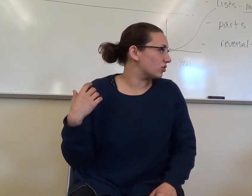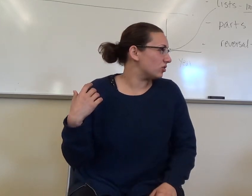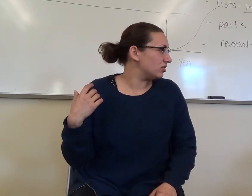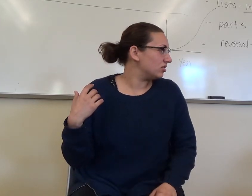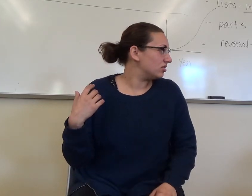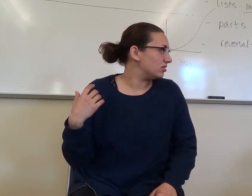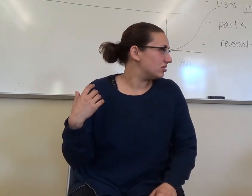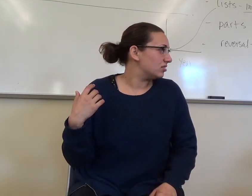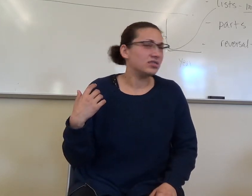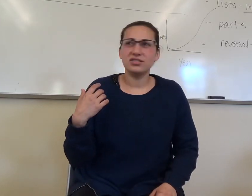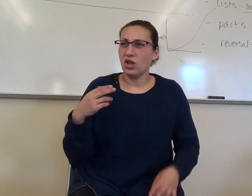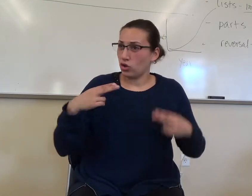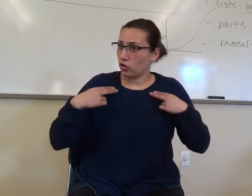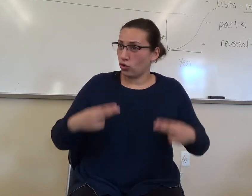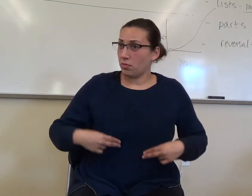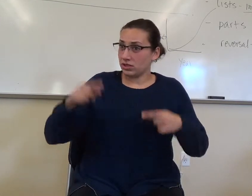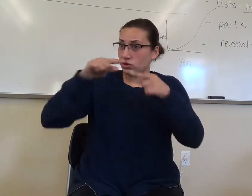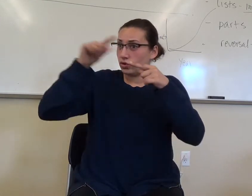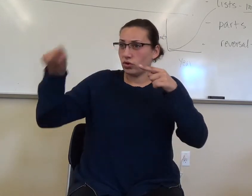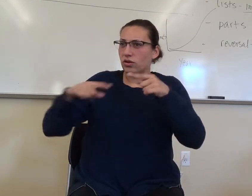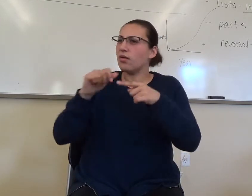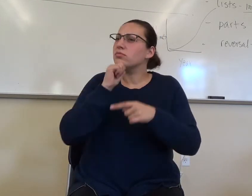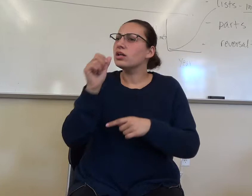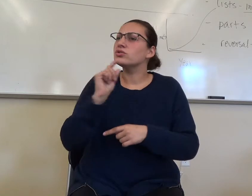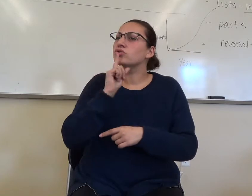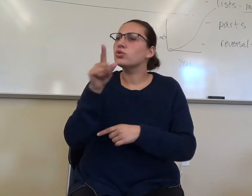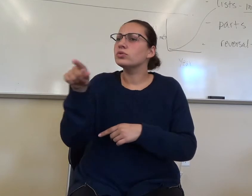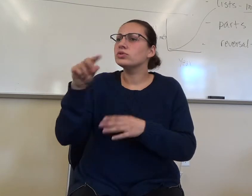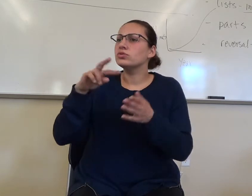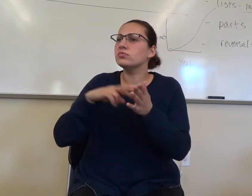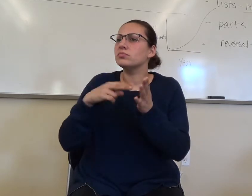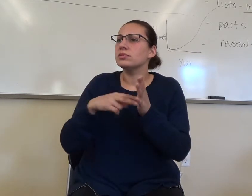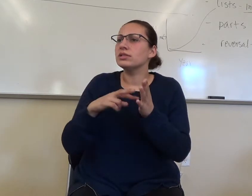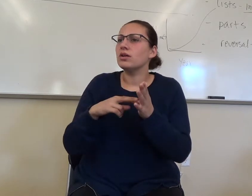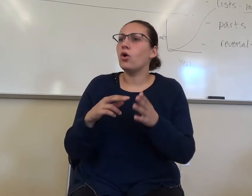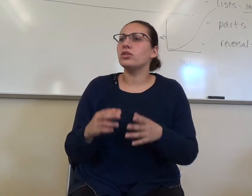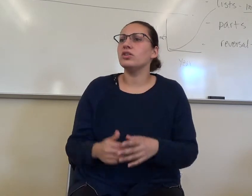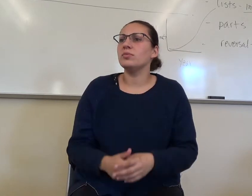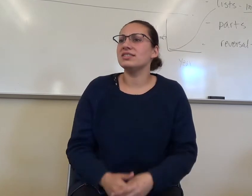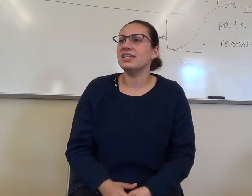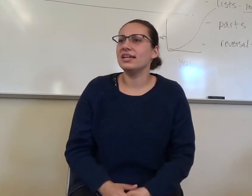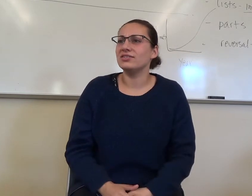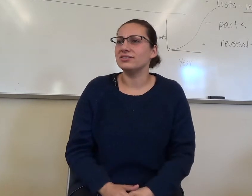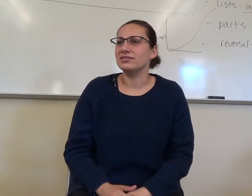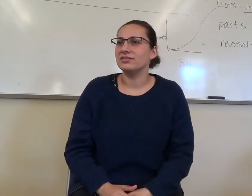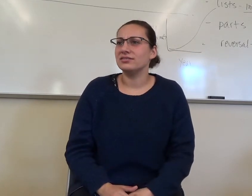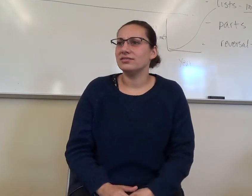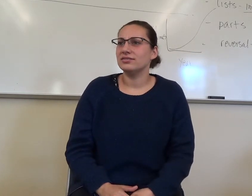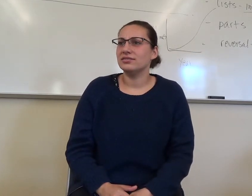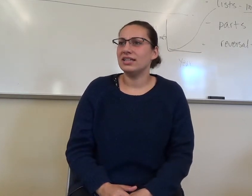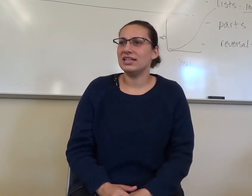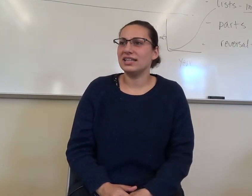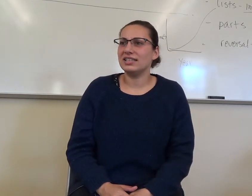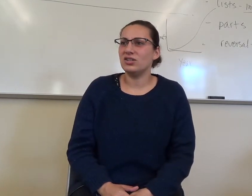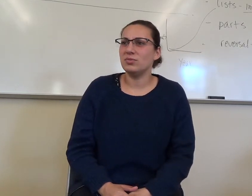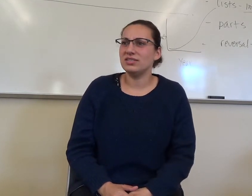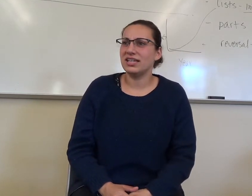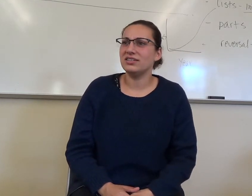circle? I'm not sure what that is. Oh, the human cycle. The human cycle. Is that like the human cycle,